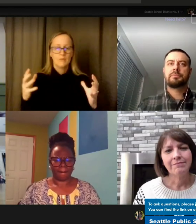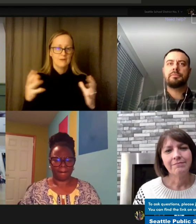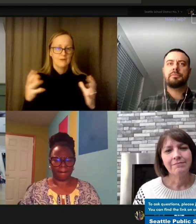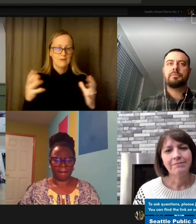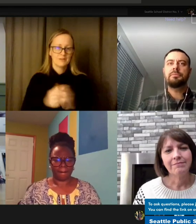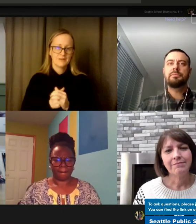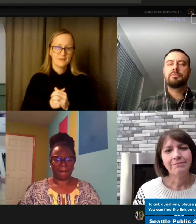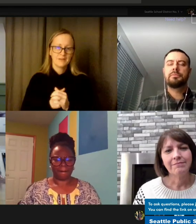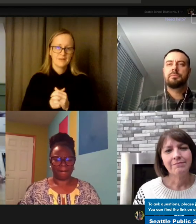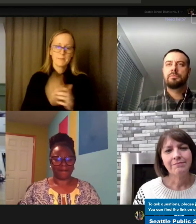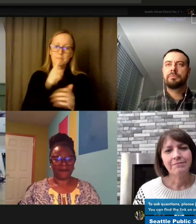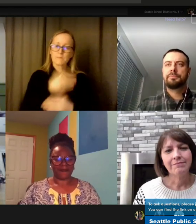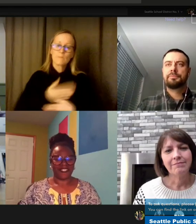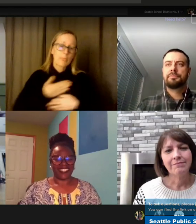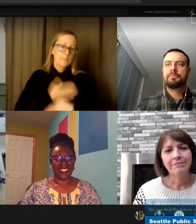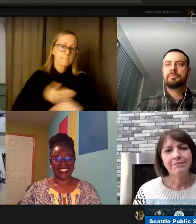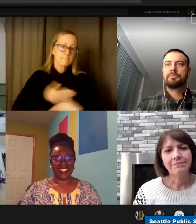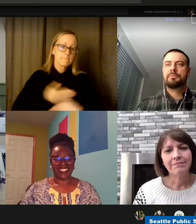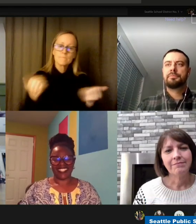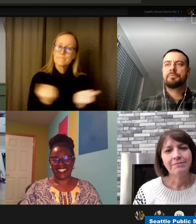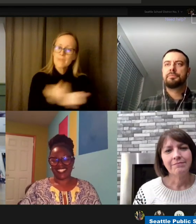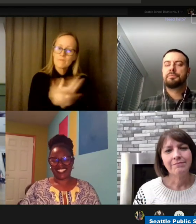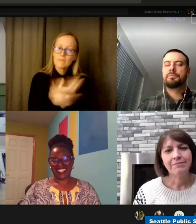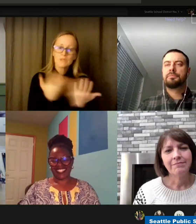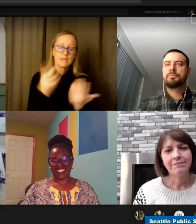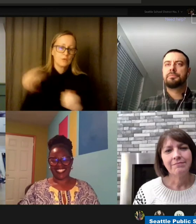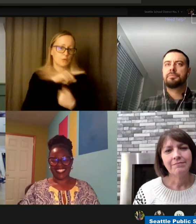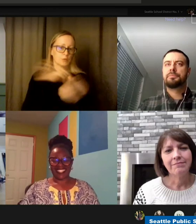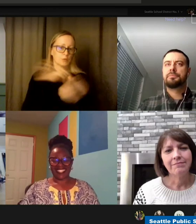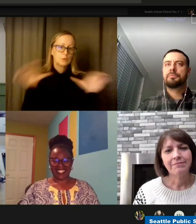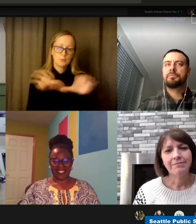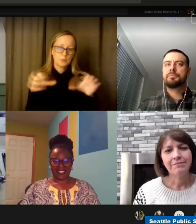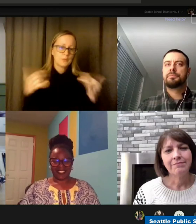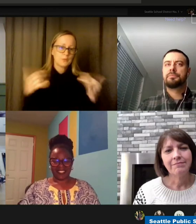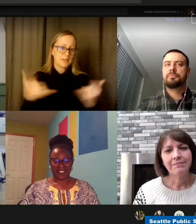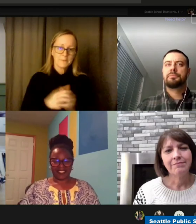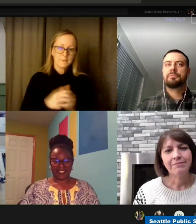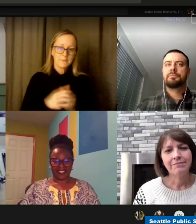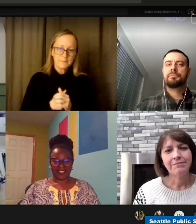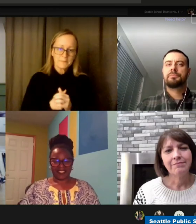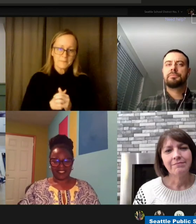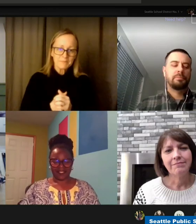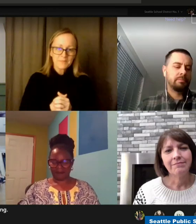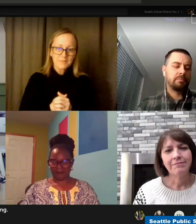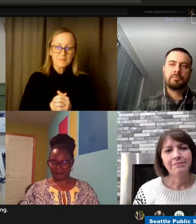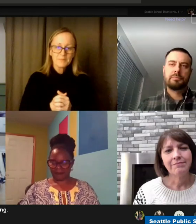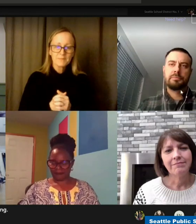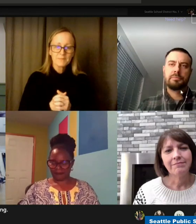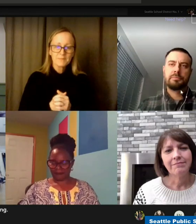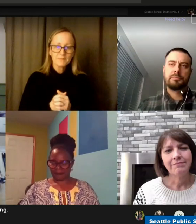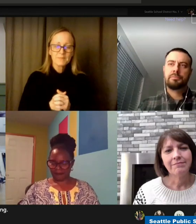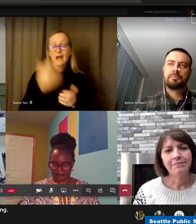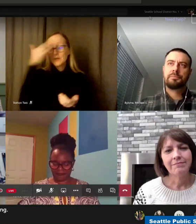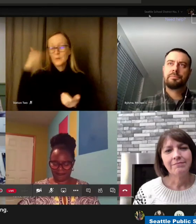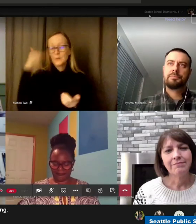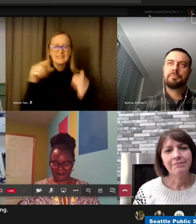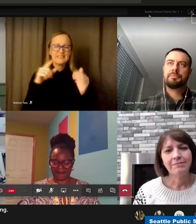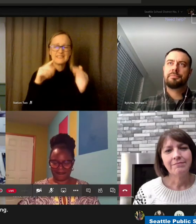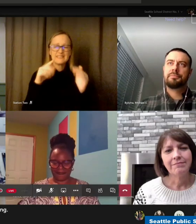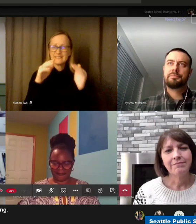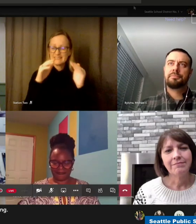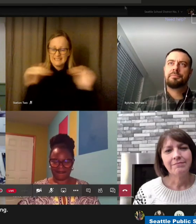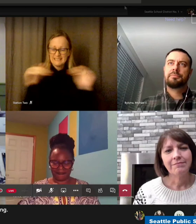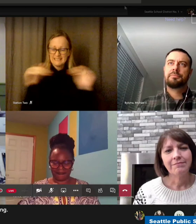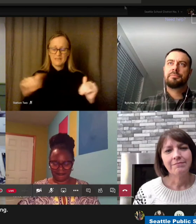everything you're doing, and know that our system really appreciates your service. But just